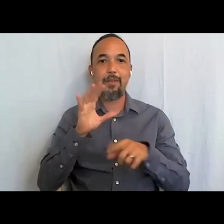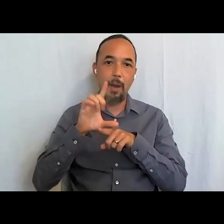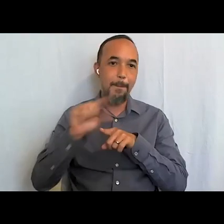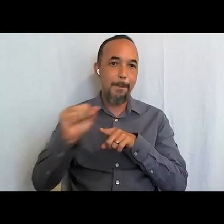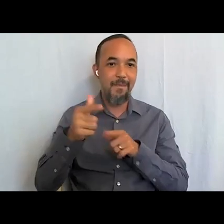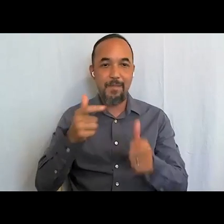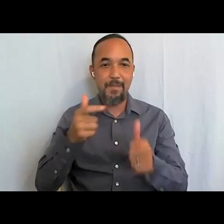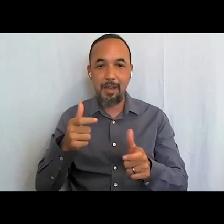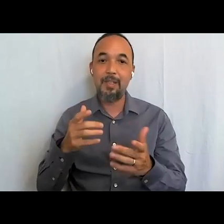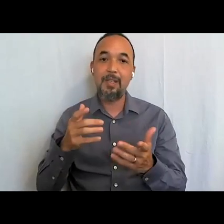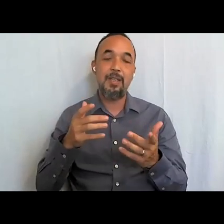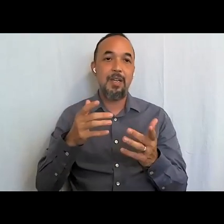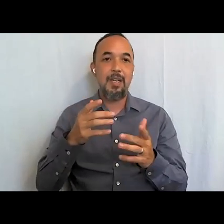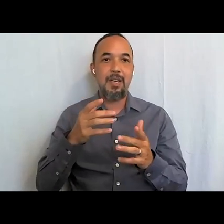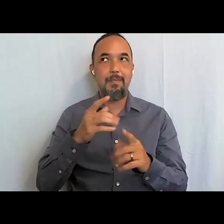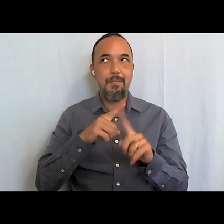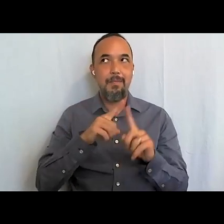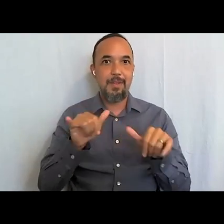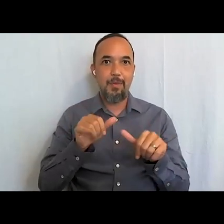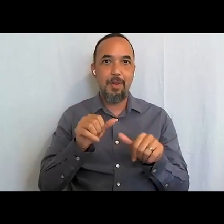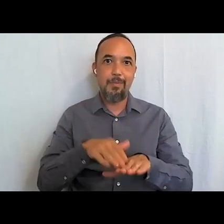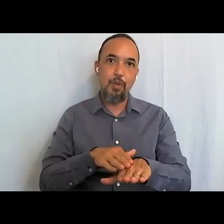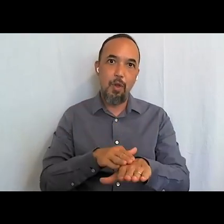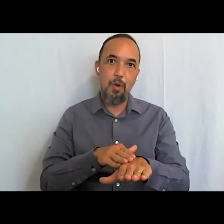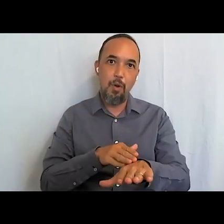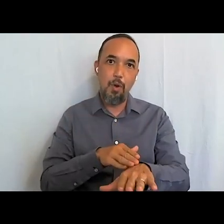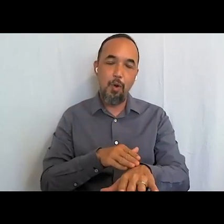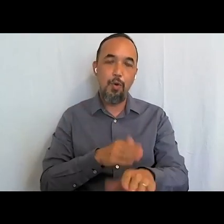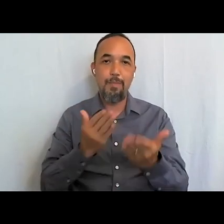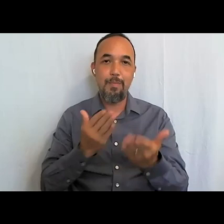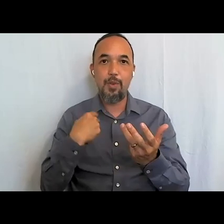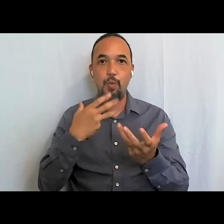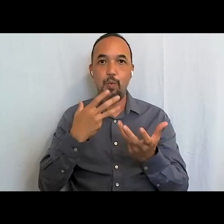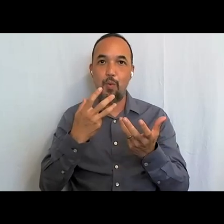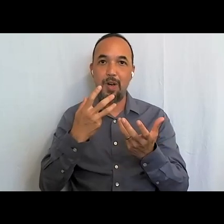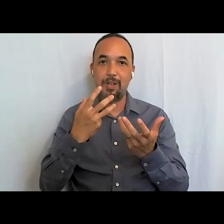so slowly, you want to burn your eyes out.